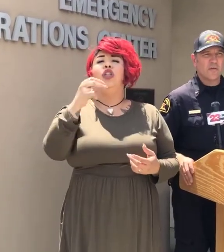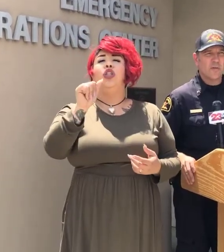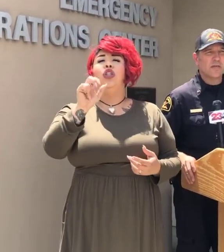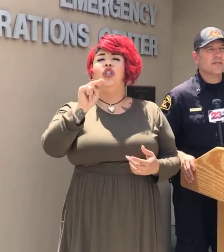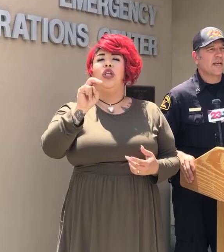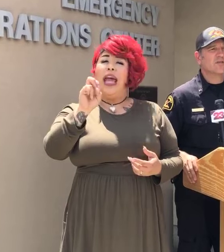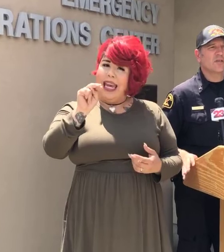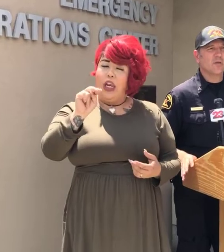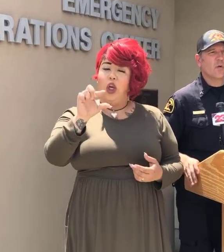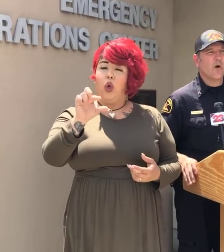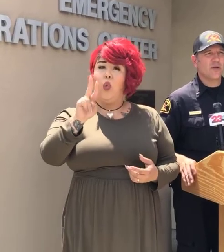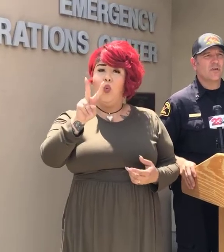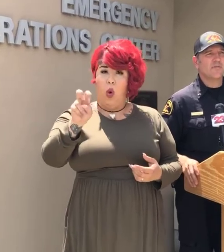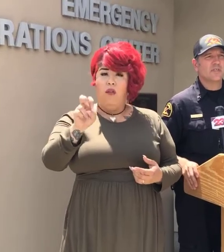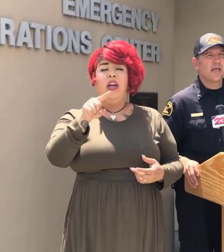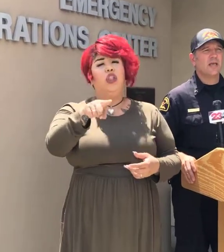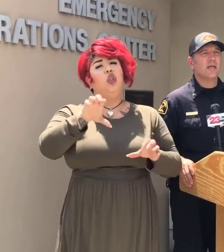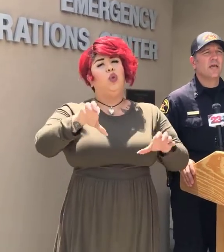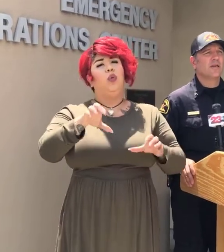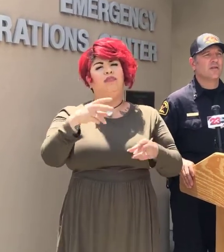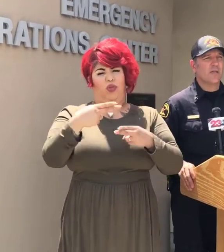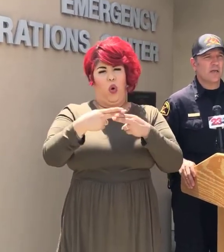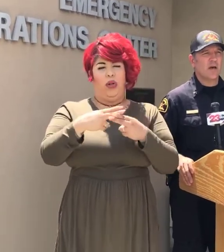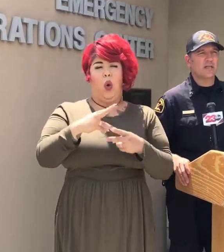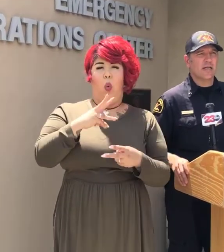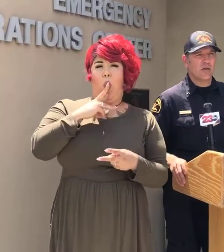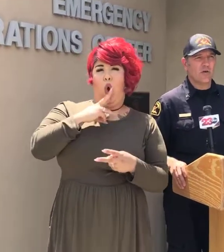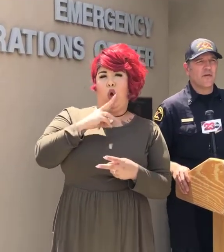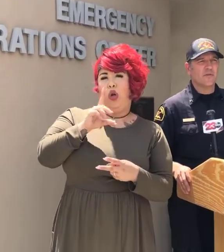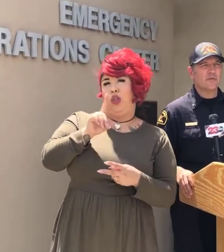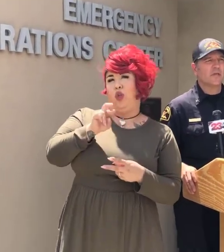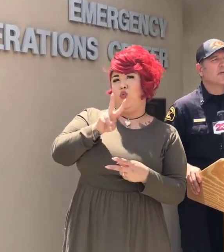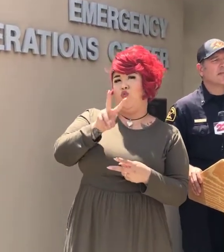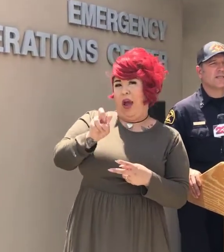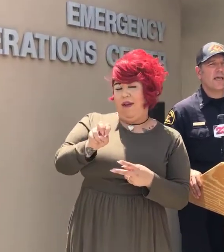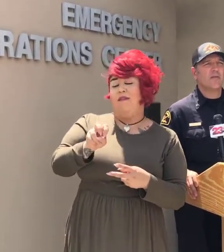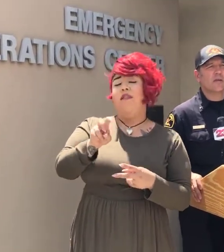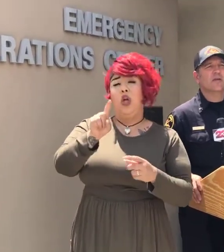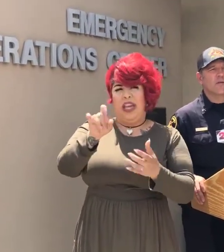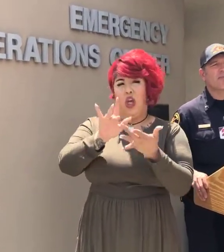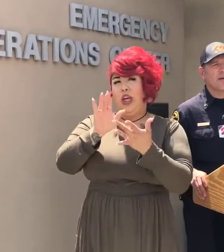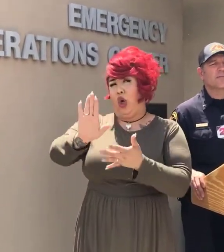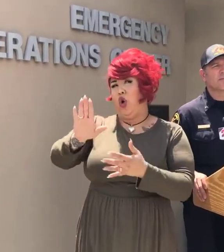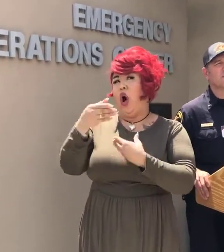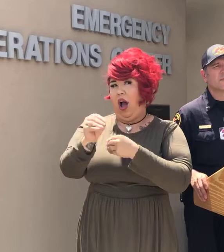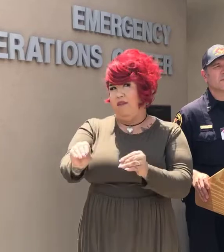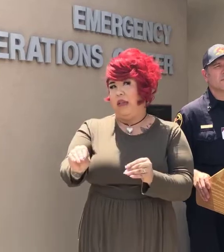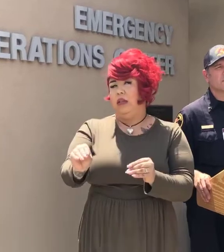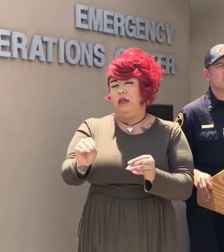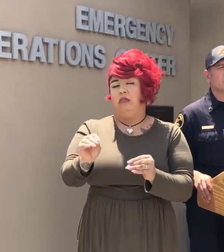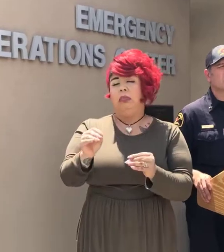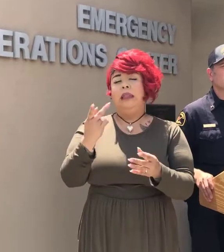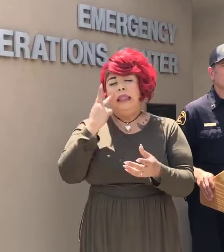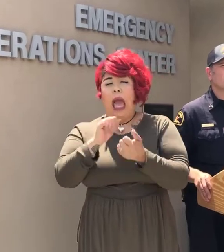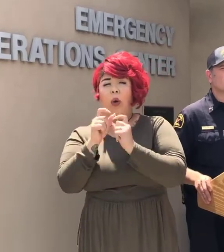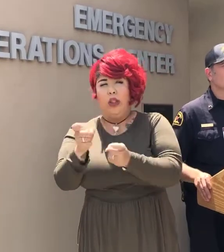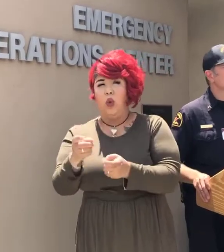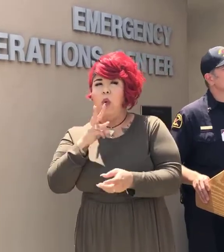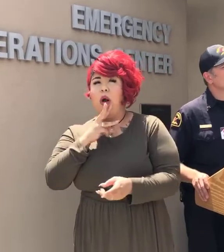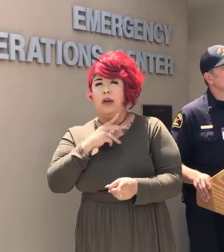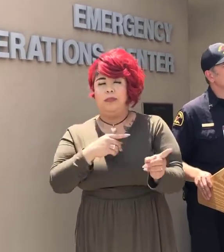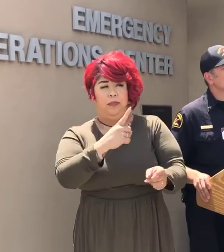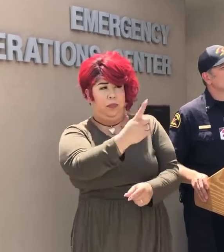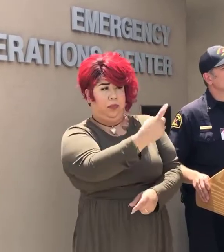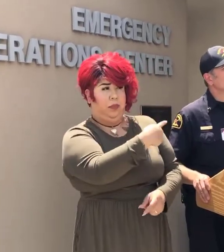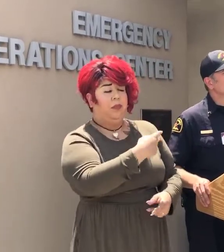Shannon Grove is actually doing a water drive today. And so they can contact her office and see how they can donate there. Okay. Do you guys